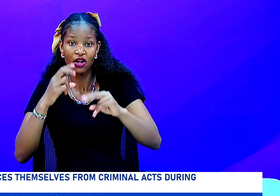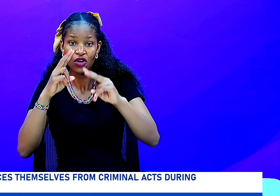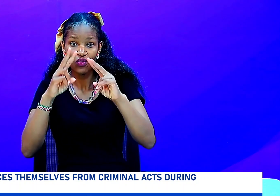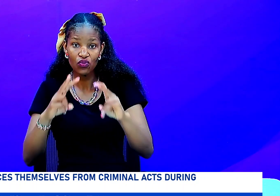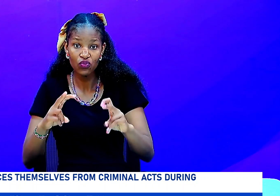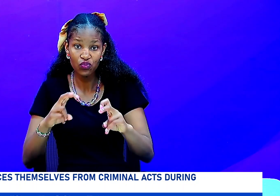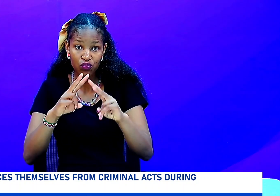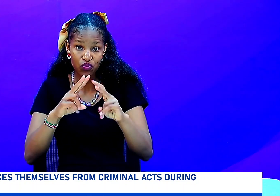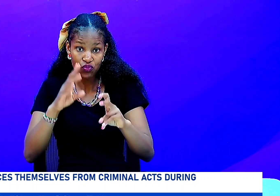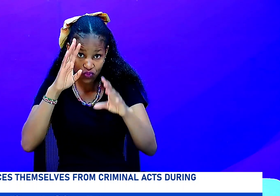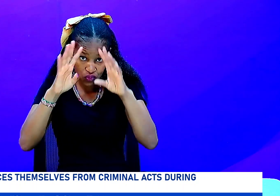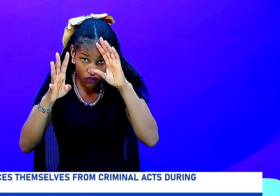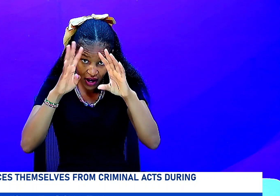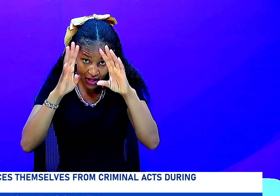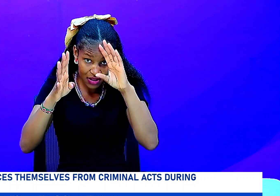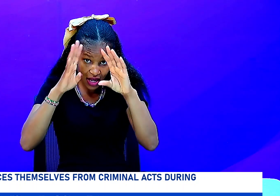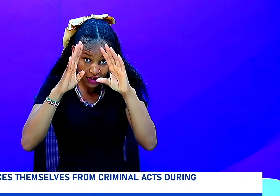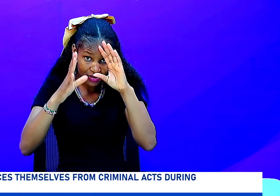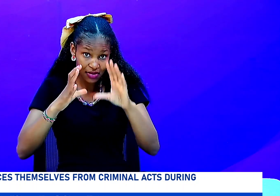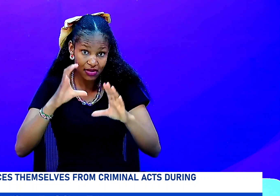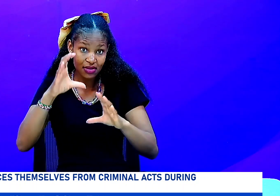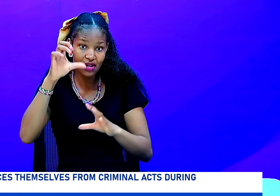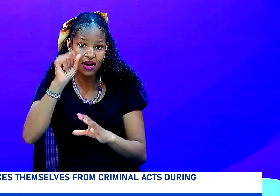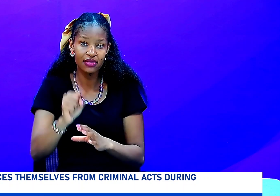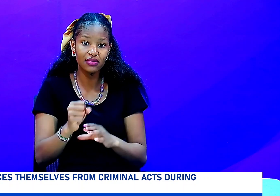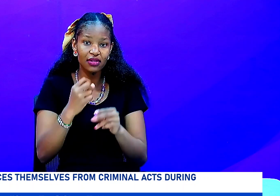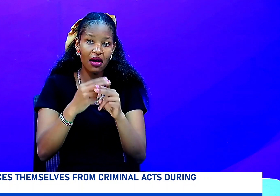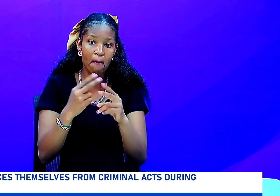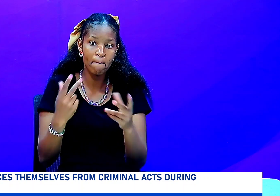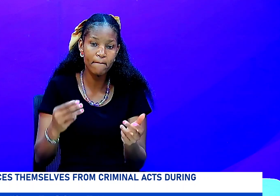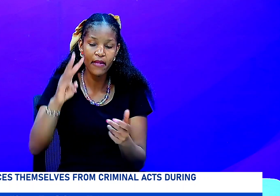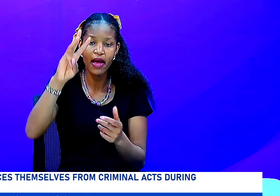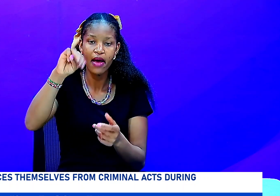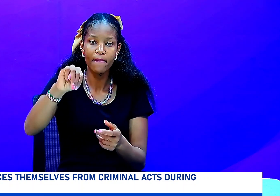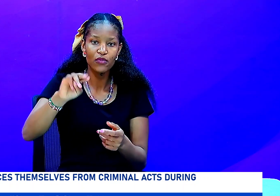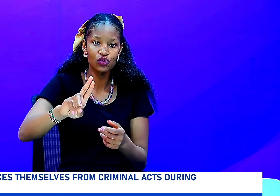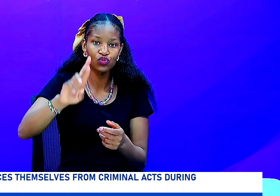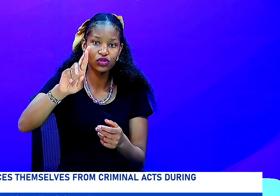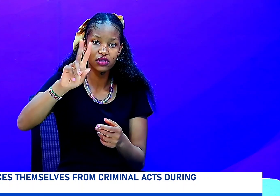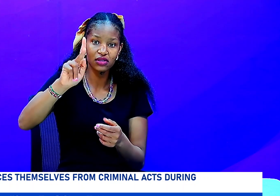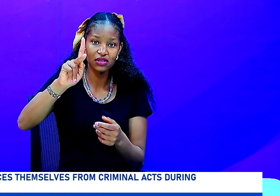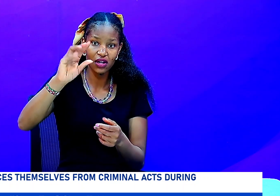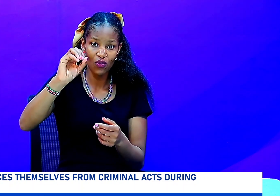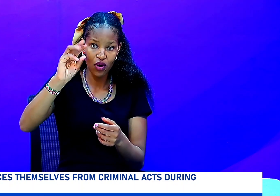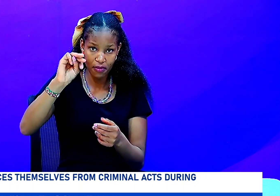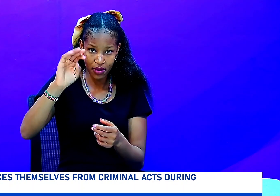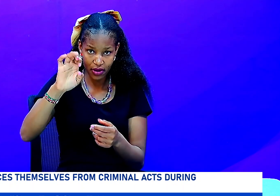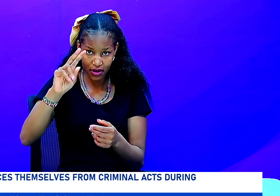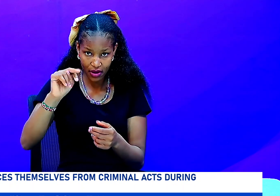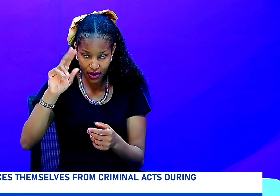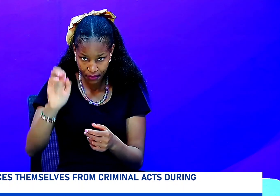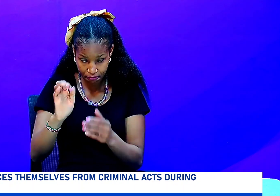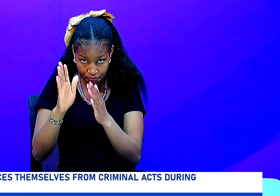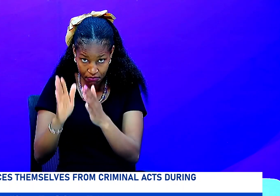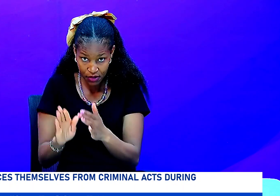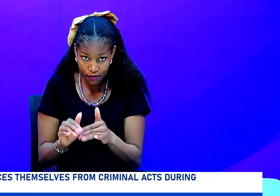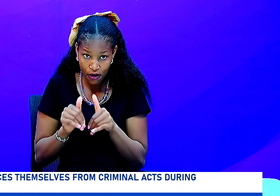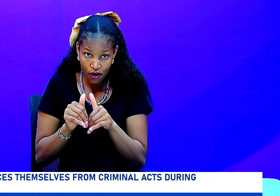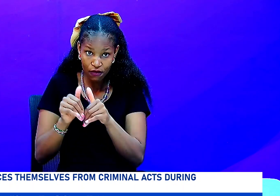MPs have criticized Interior Cabinet Secretary Kipchumba Murkomen following his shoot on